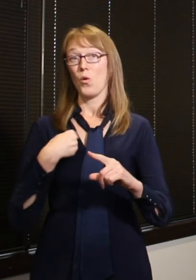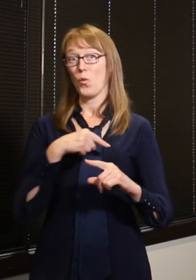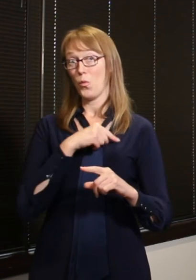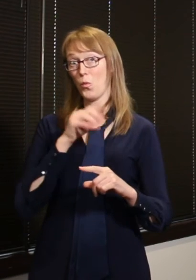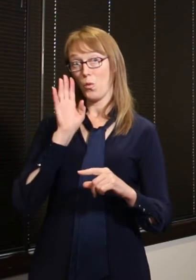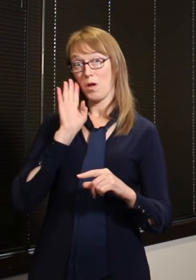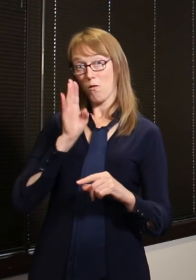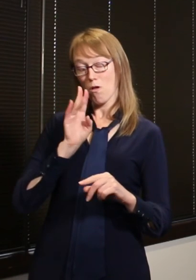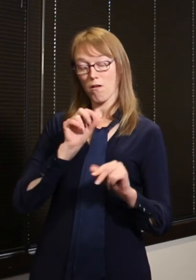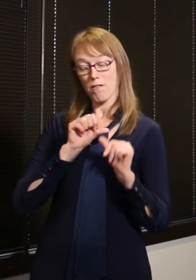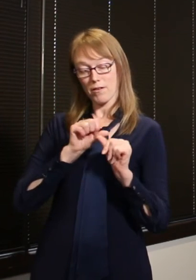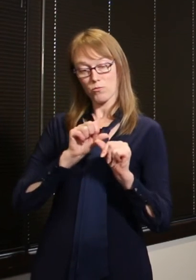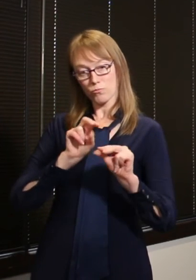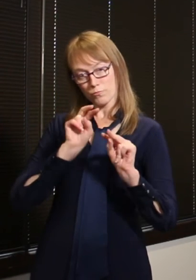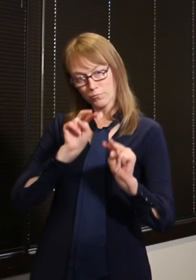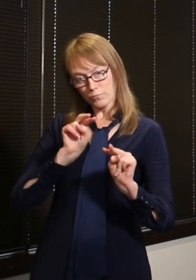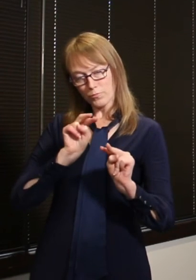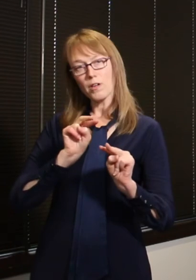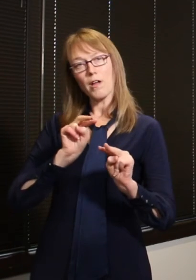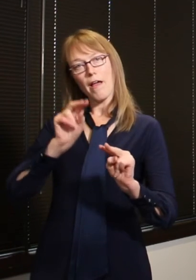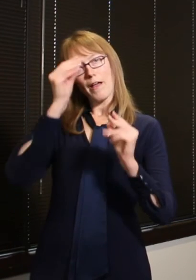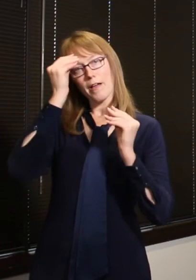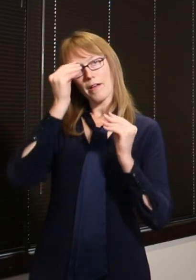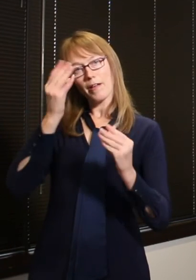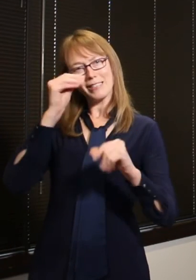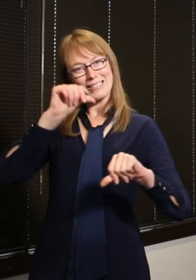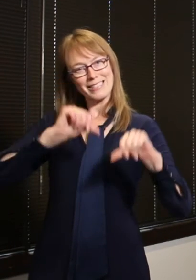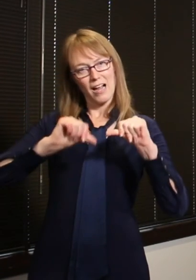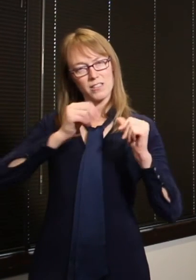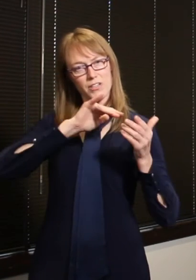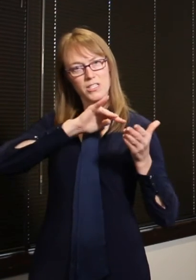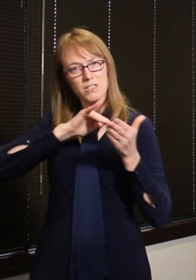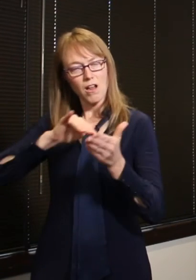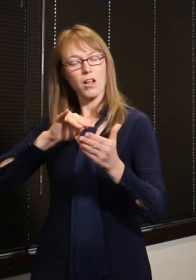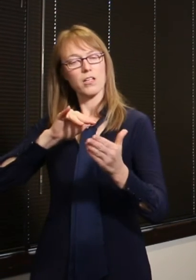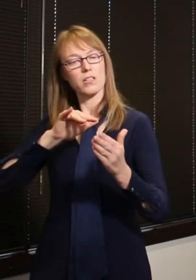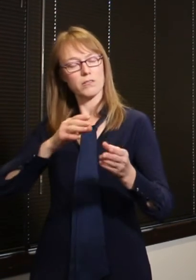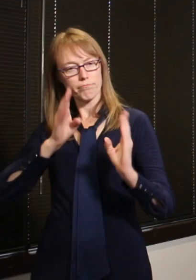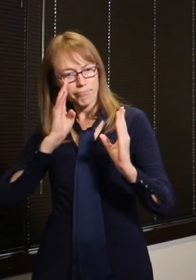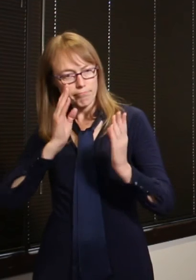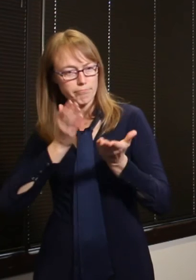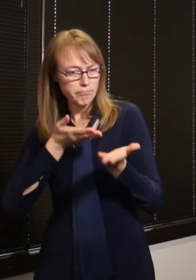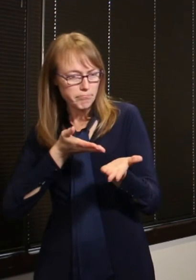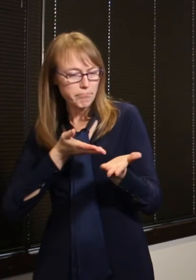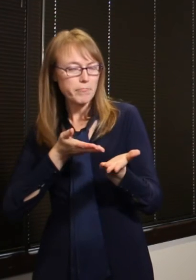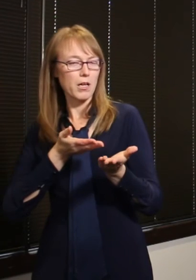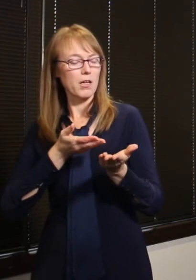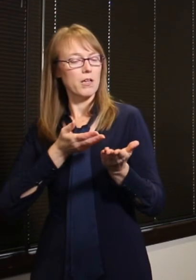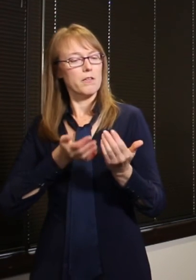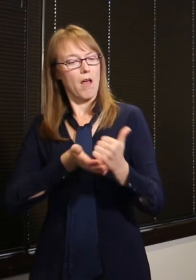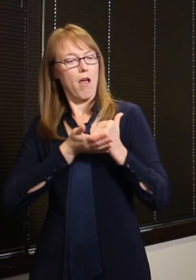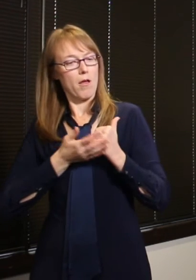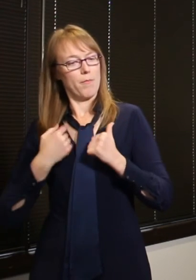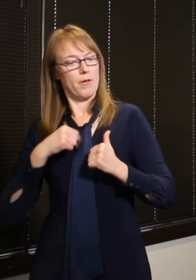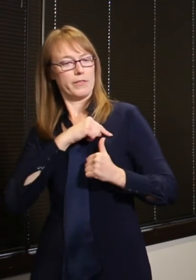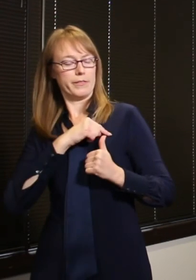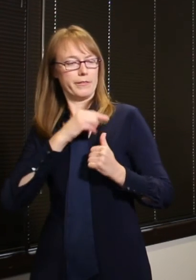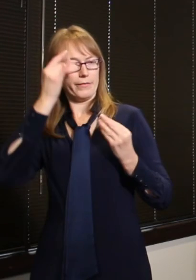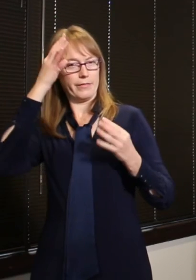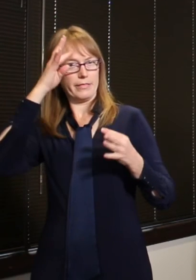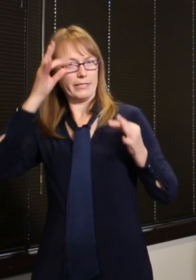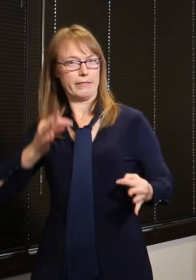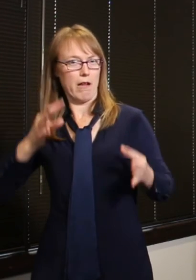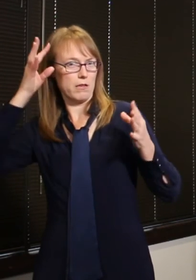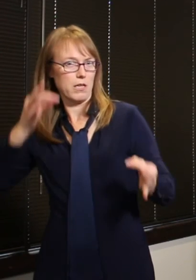decisions going forward. We want again to remind you that as you gather with your friends and with your family for this 4th of July weekend,